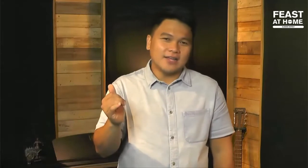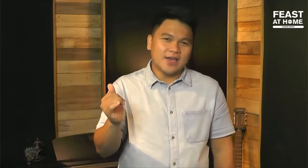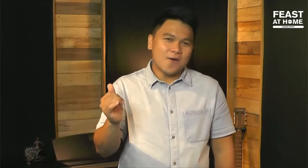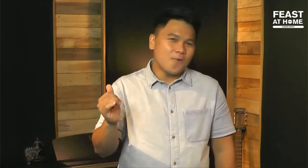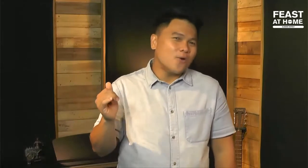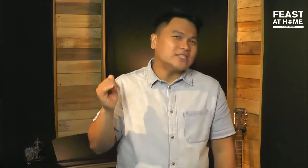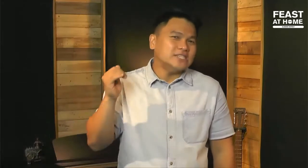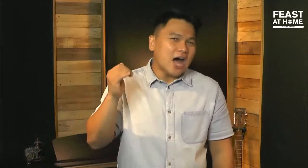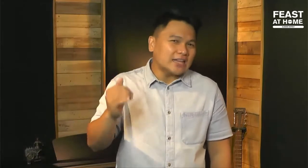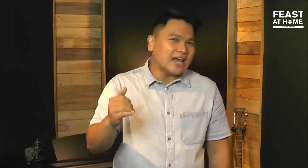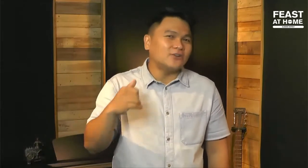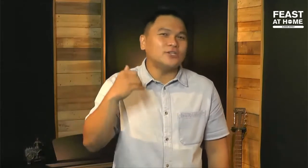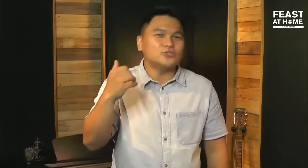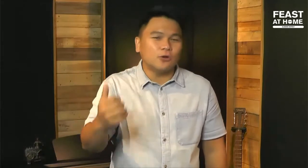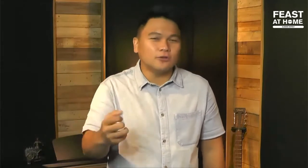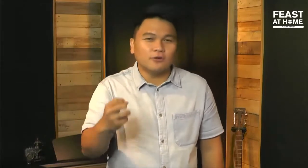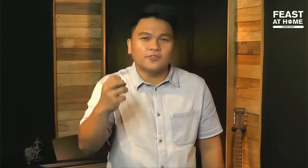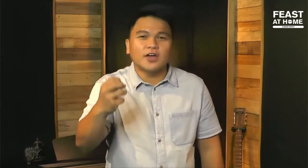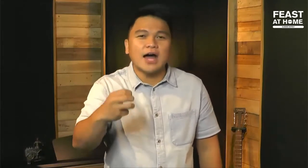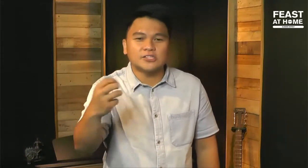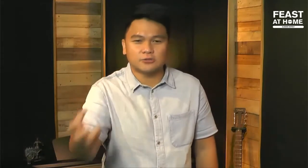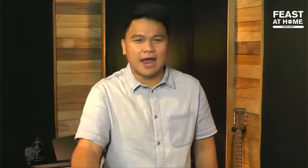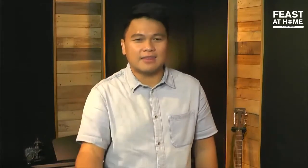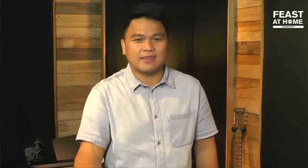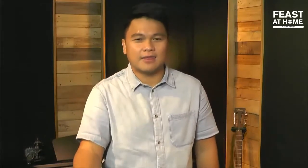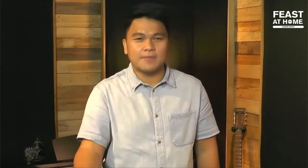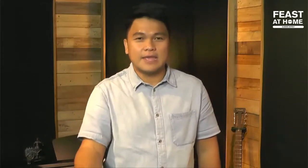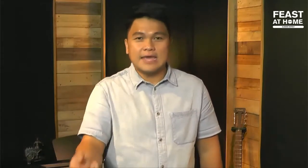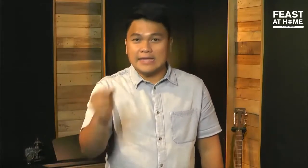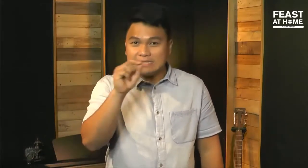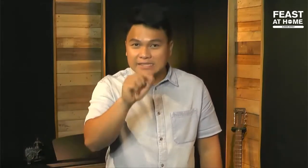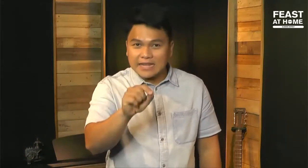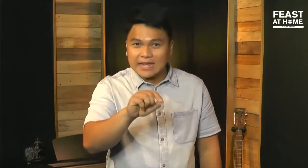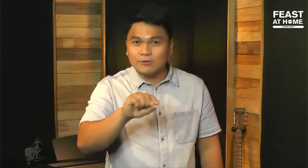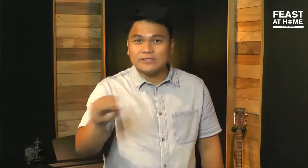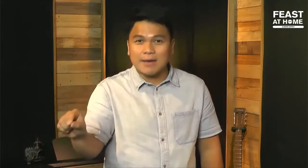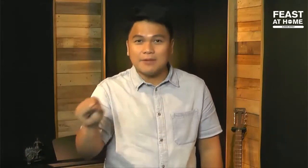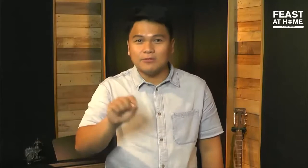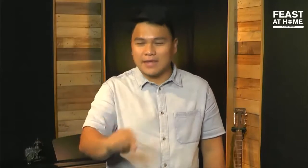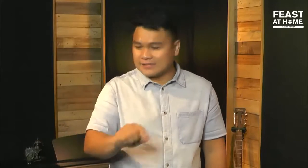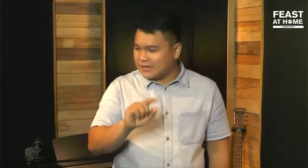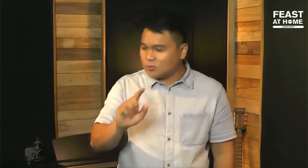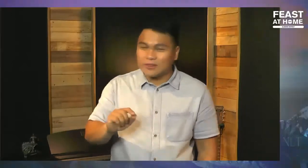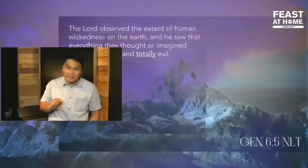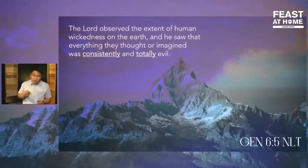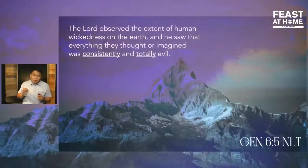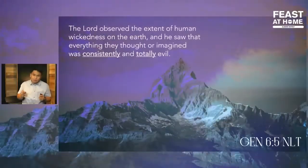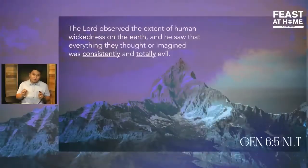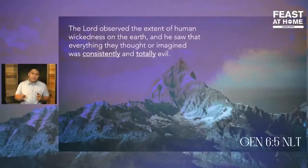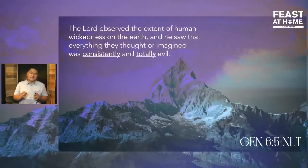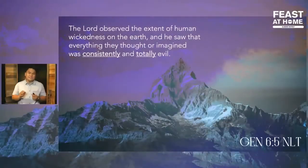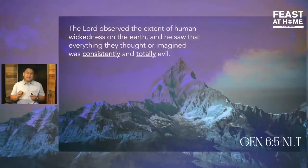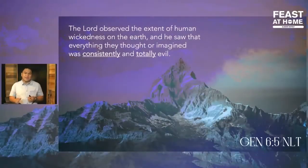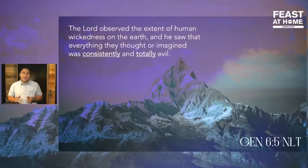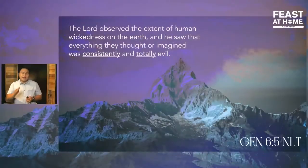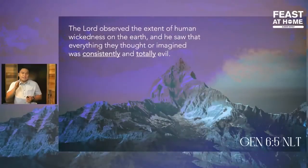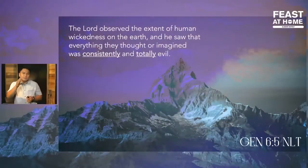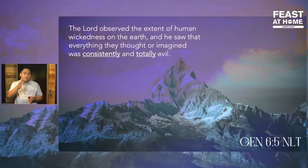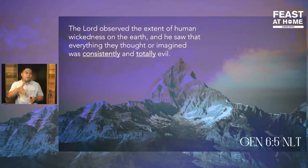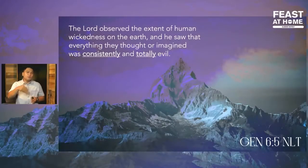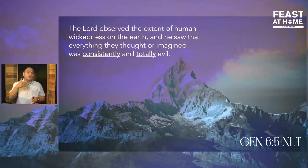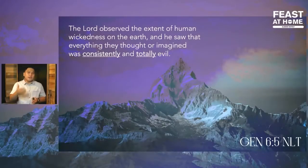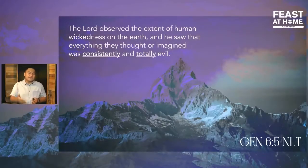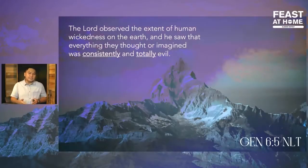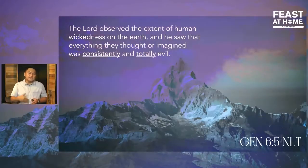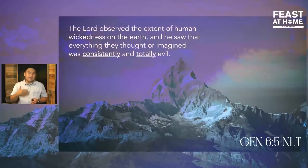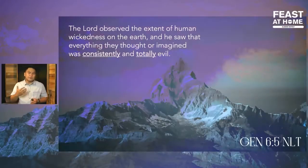flood was not a result of God's wrath. Instead, anong sabi ng text? Here's what the author of Genesis said. Let's